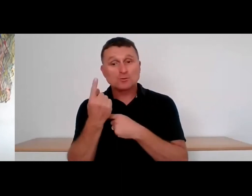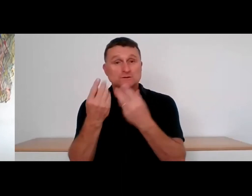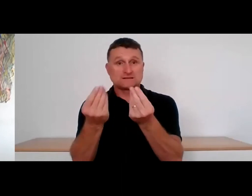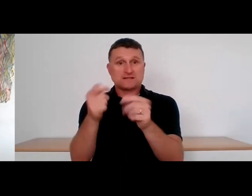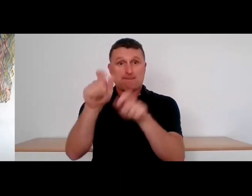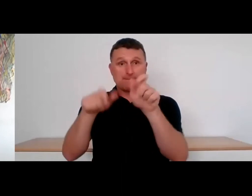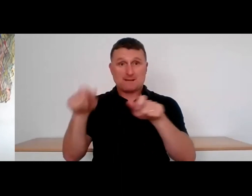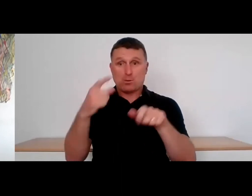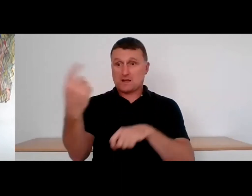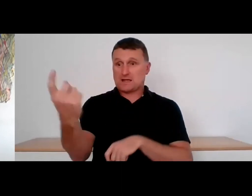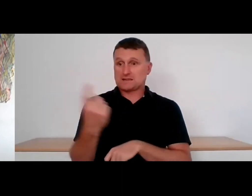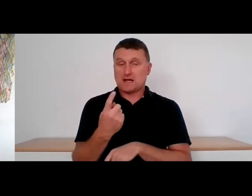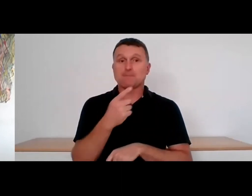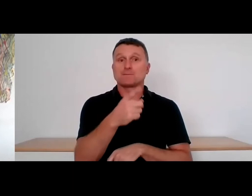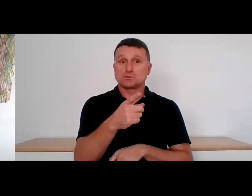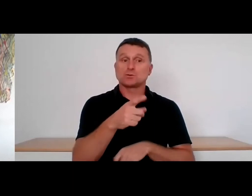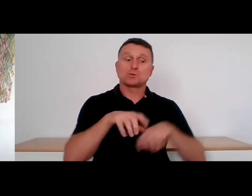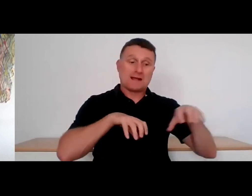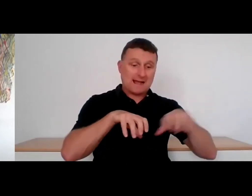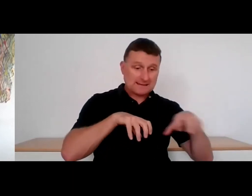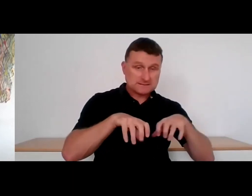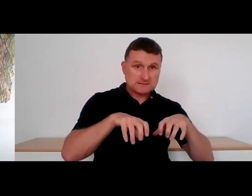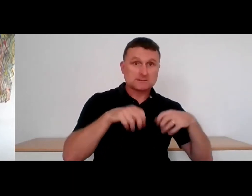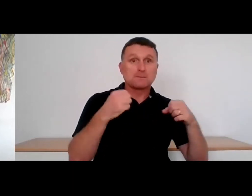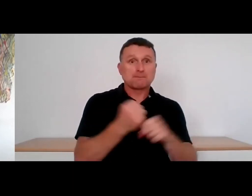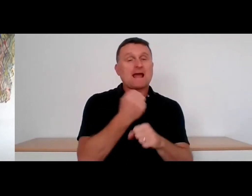these happen, and these are the outcomes.